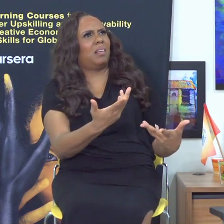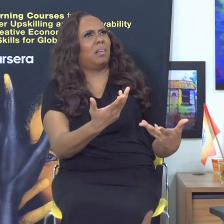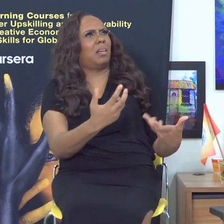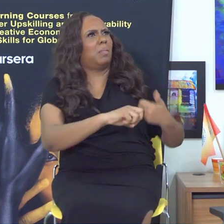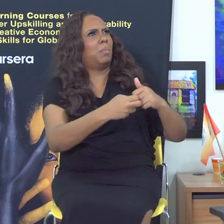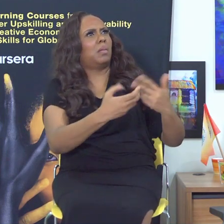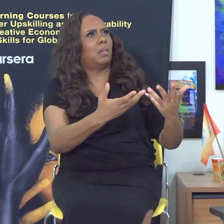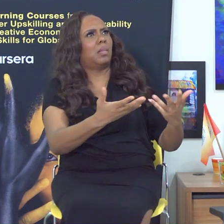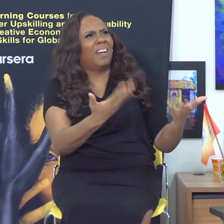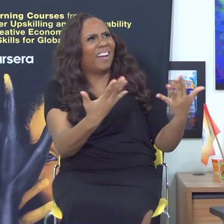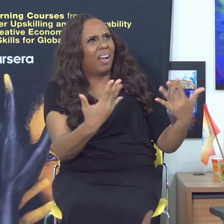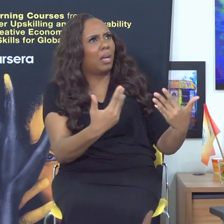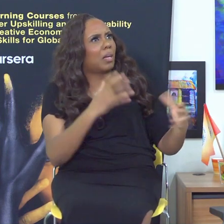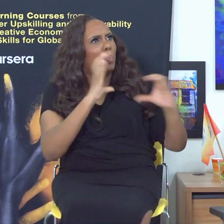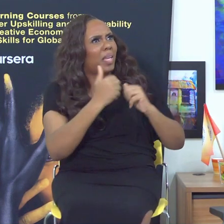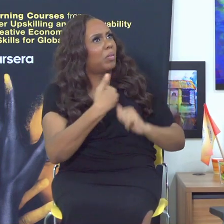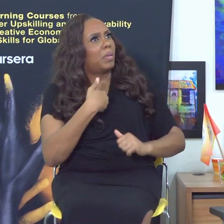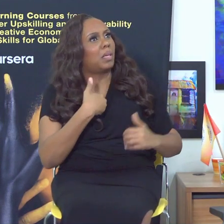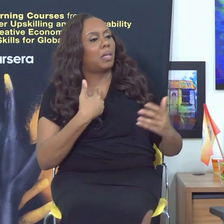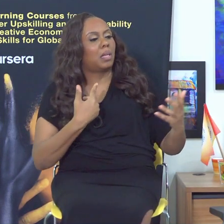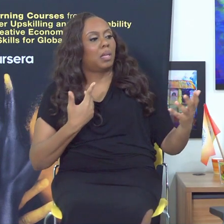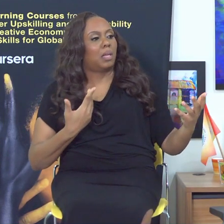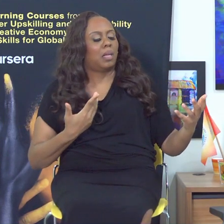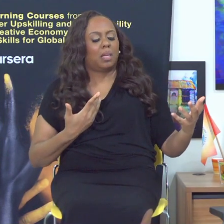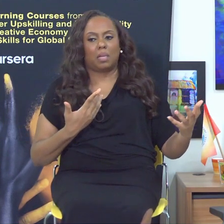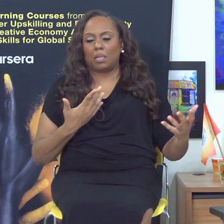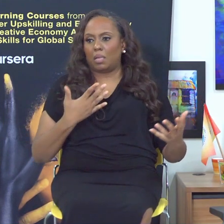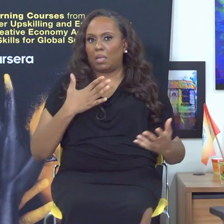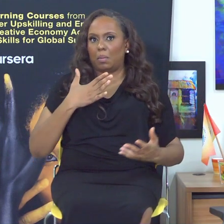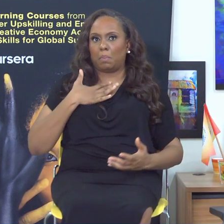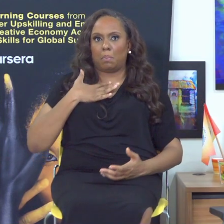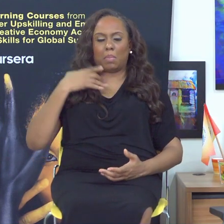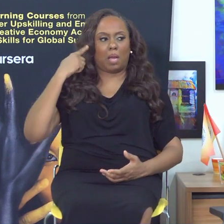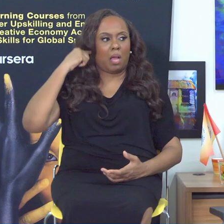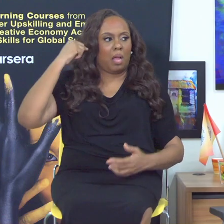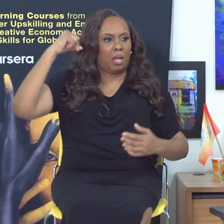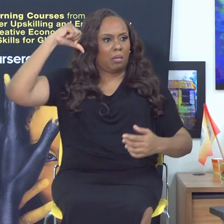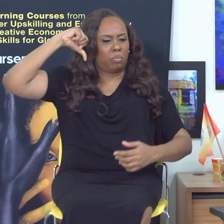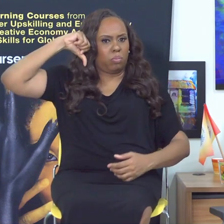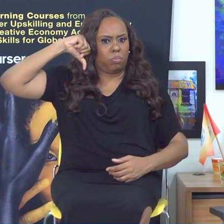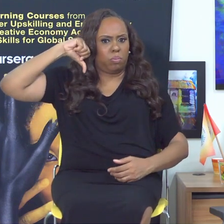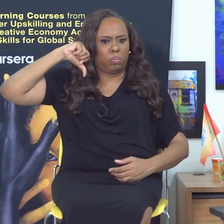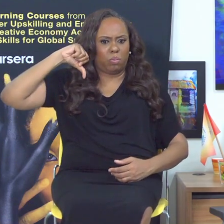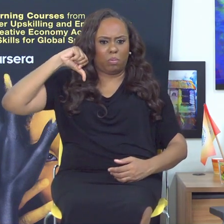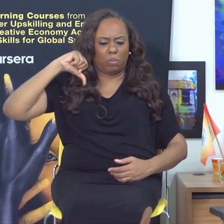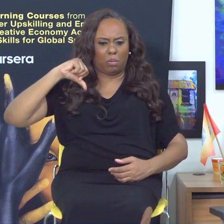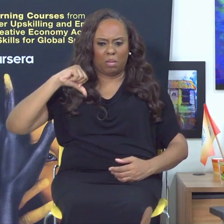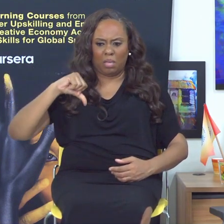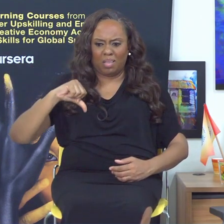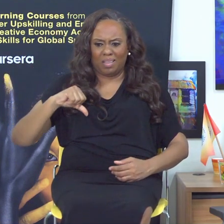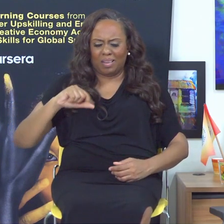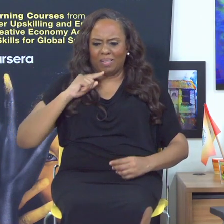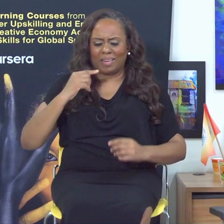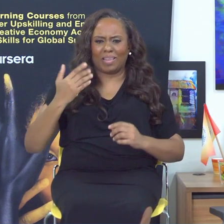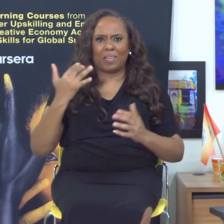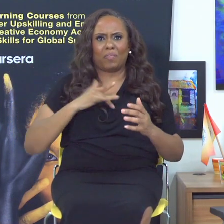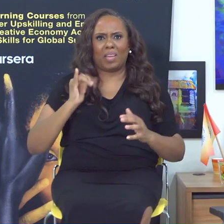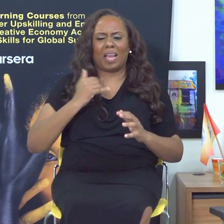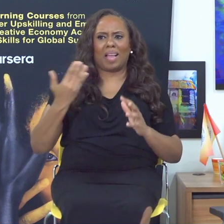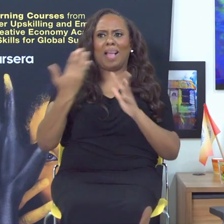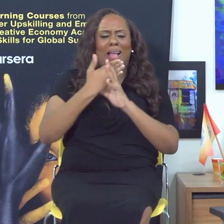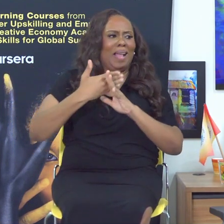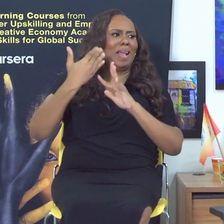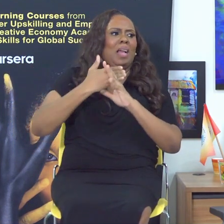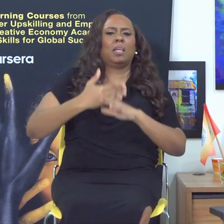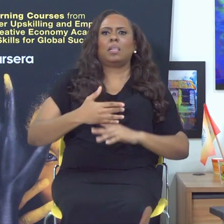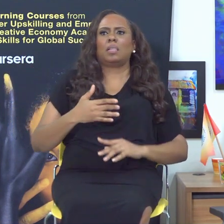was actually seeing that my hair loss, my hard of hearing, my deafness was the reason